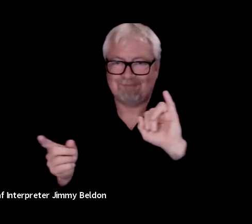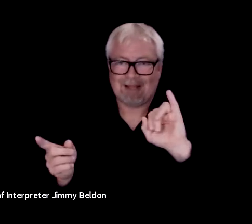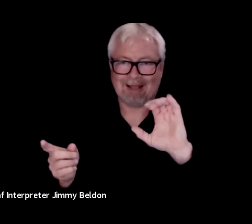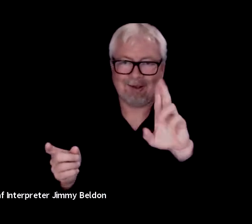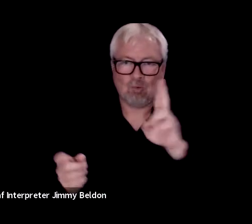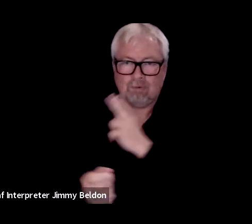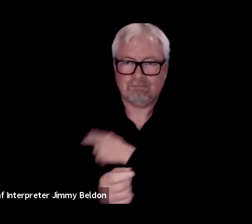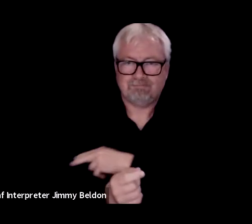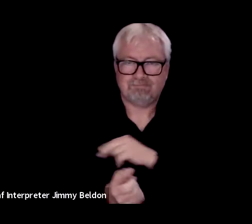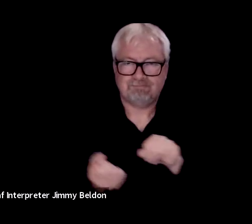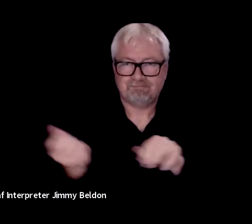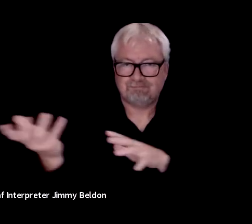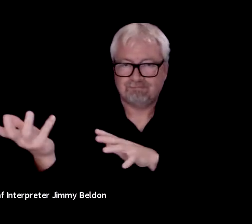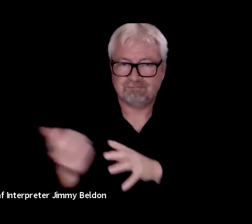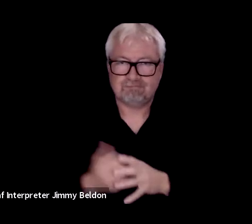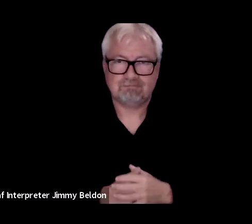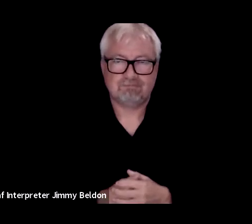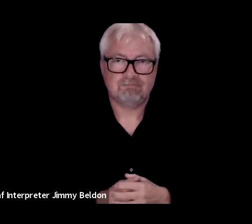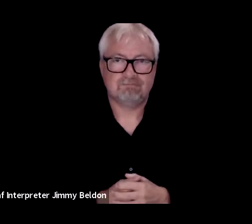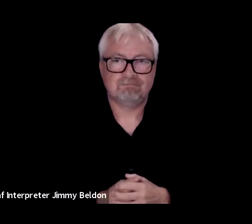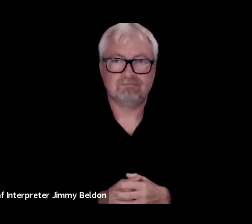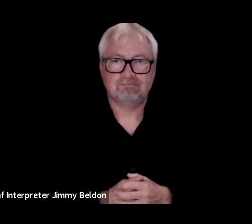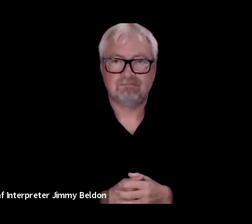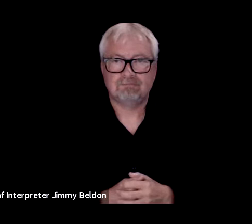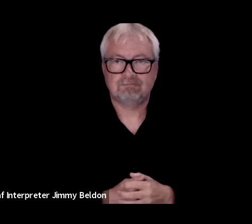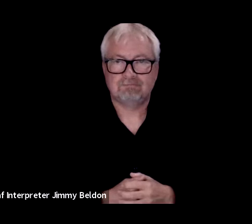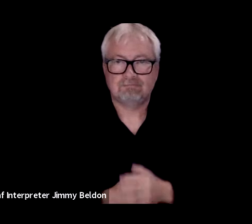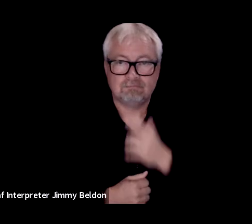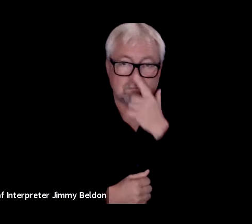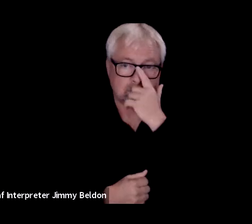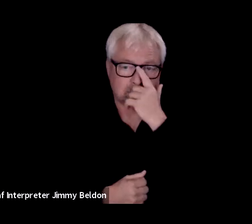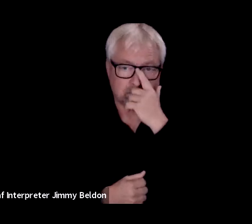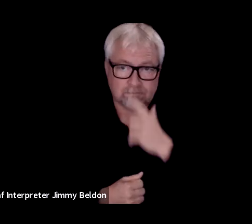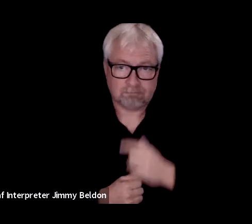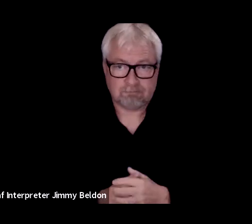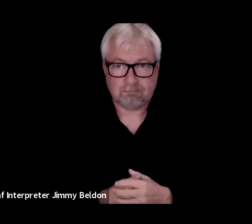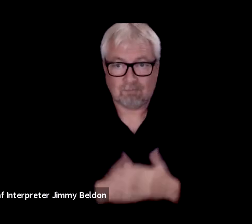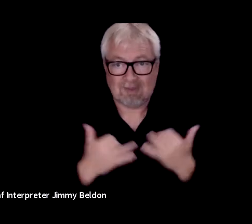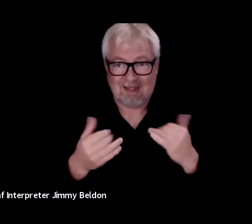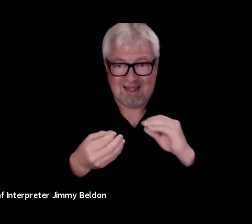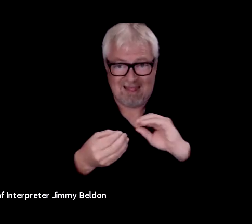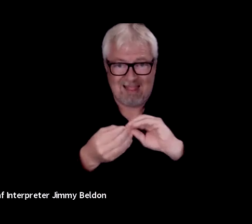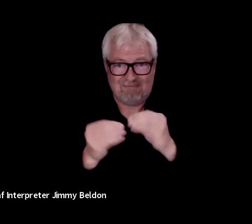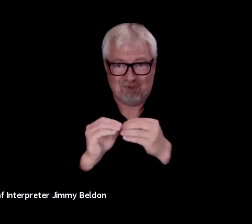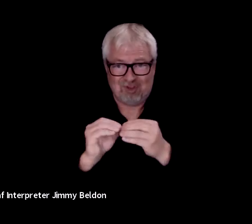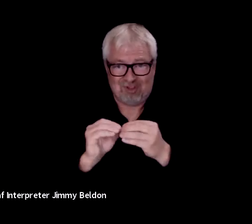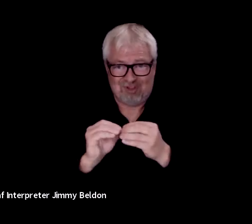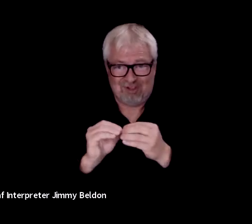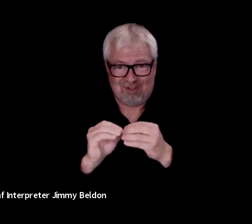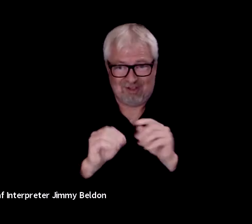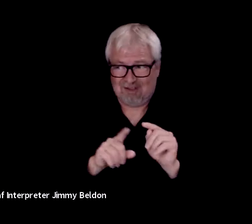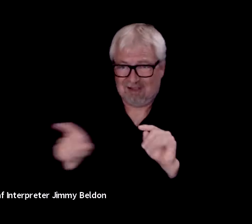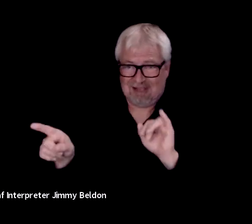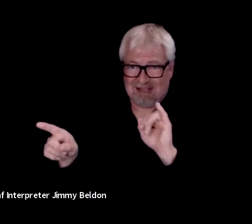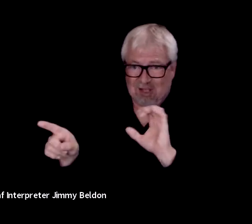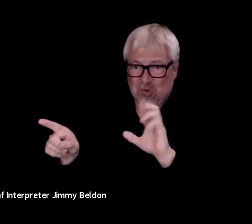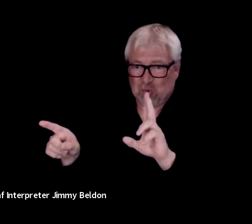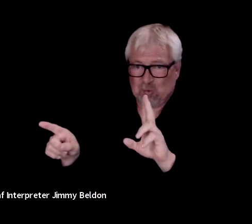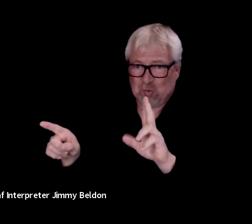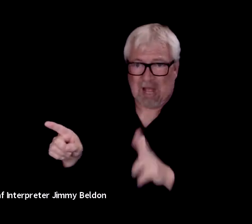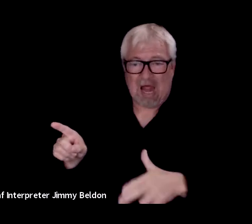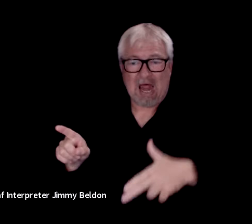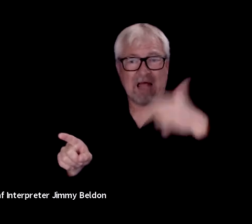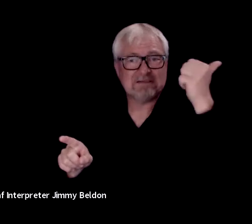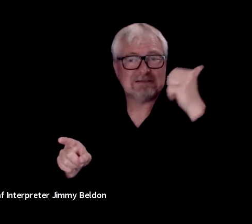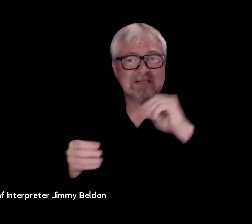last April. And this is the highest number of people in ICUs in all of 2021 so far. We've been saying since